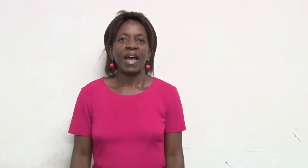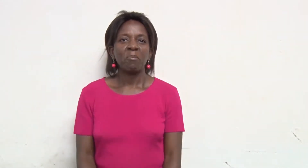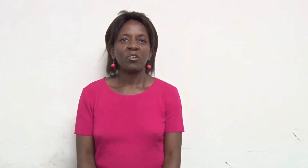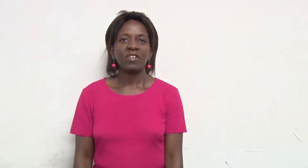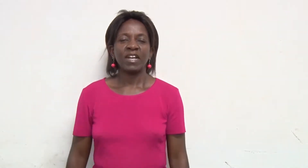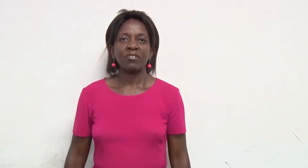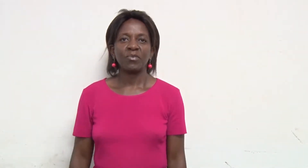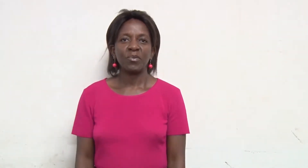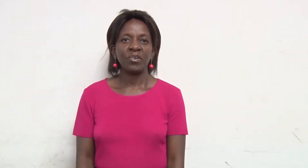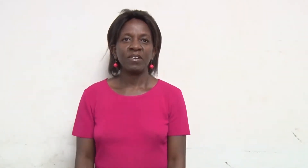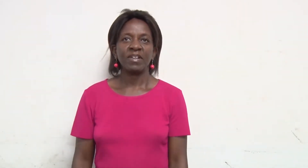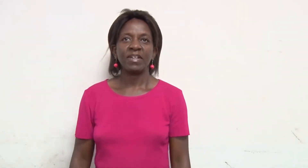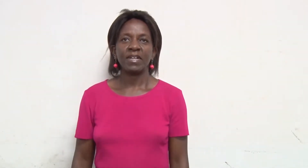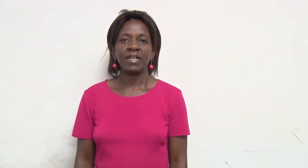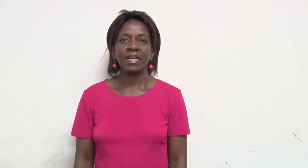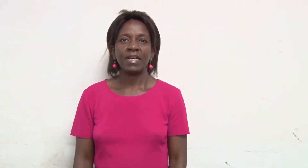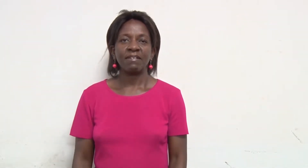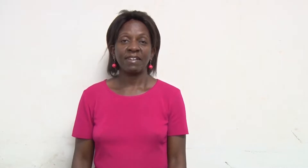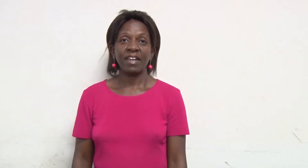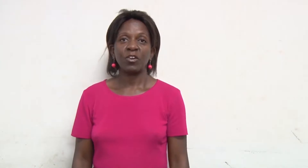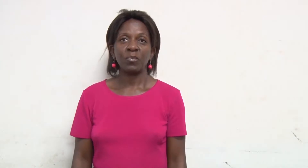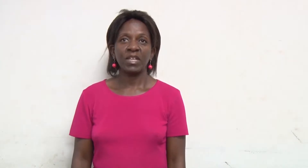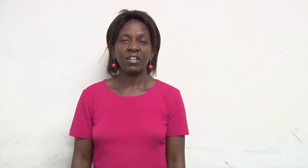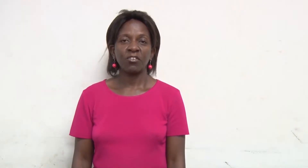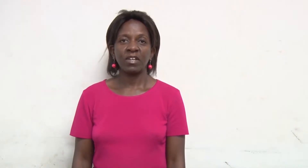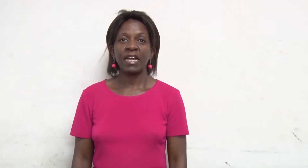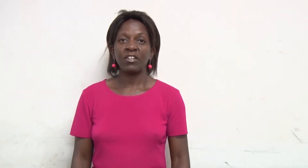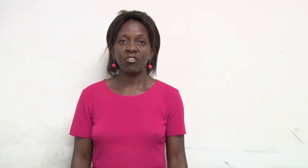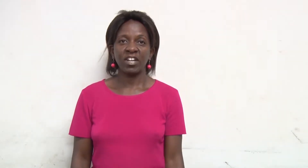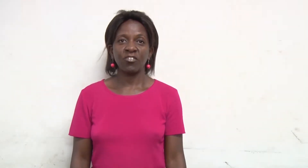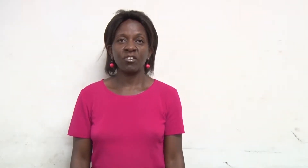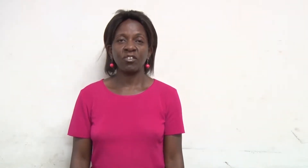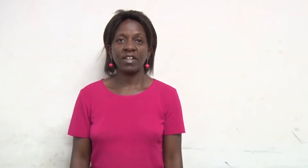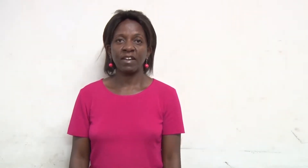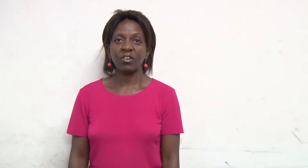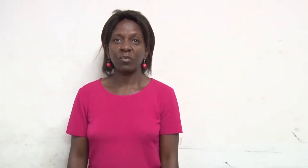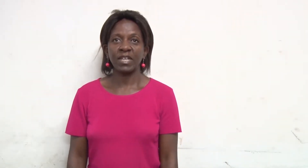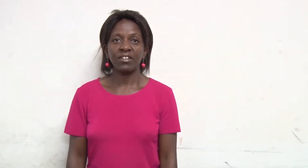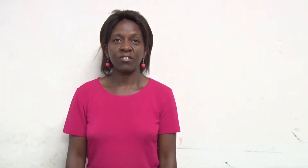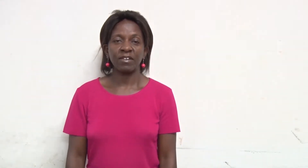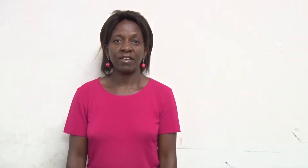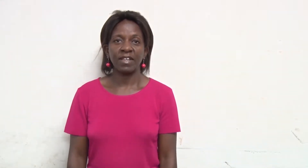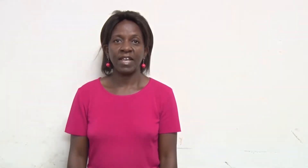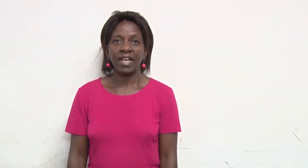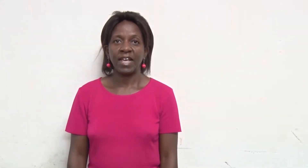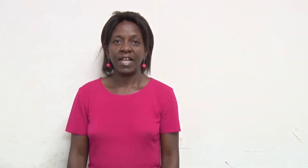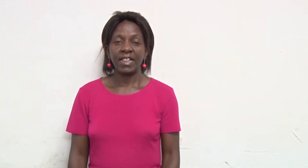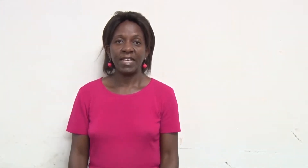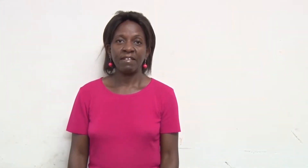I'm going to take us through tactile communication, an introduction to tactile communication.